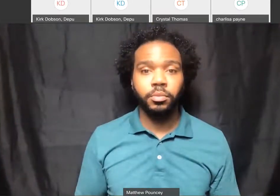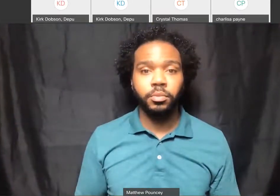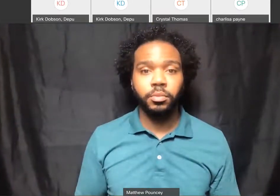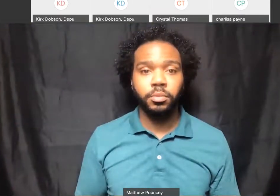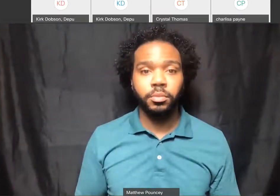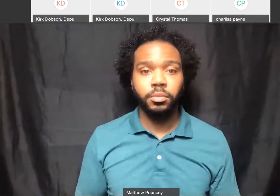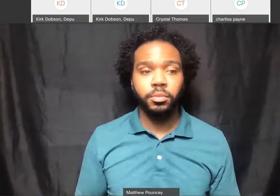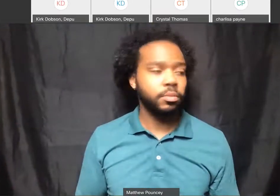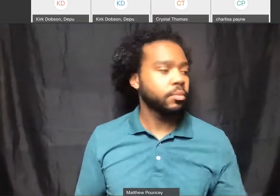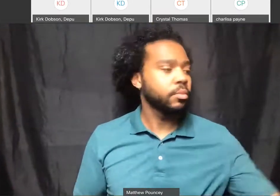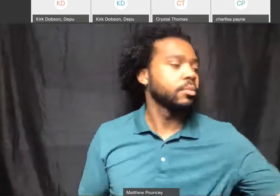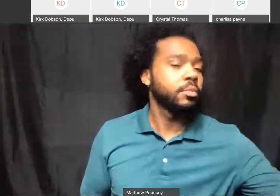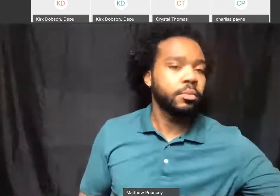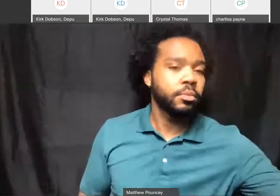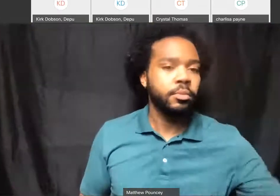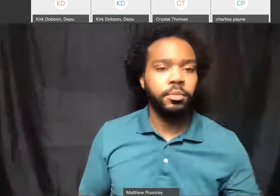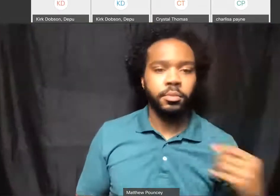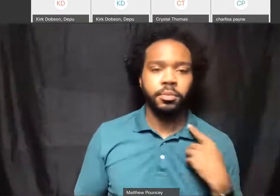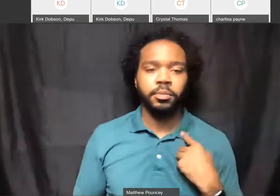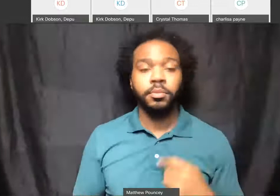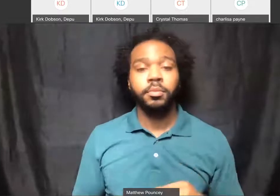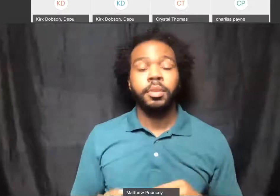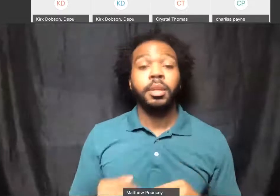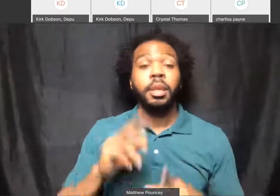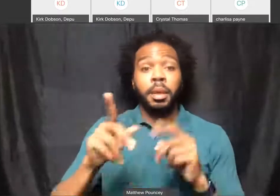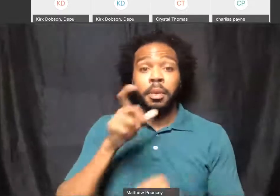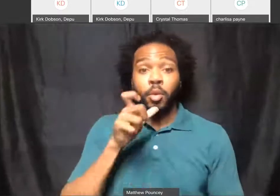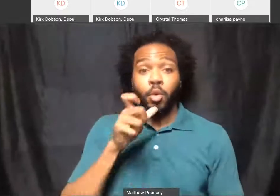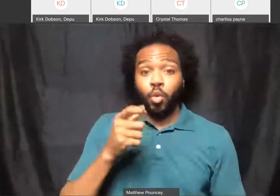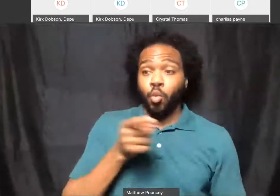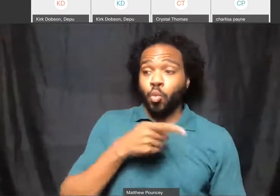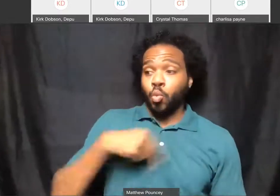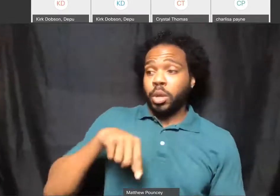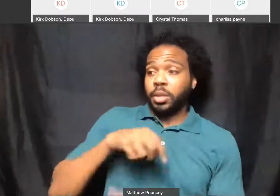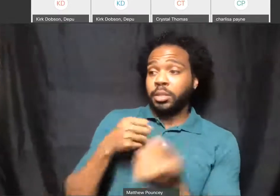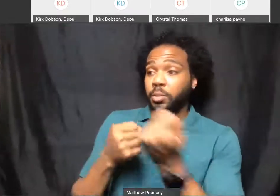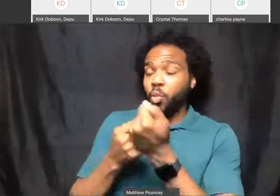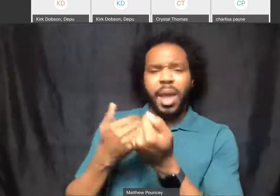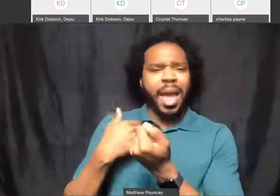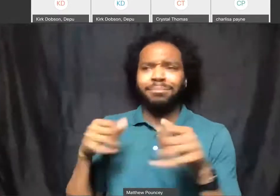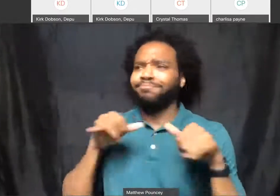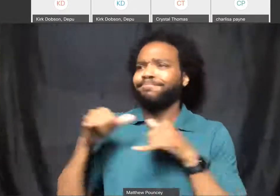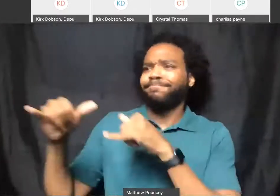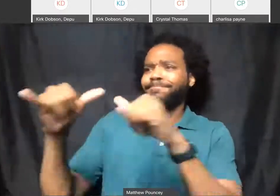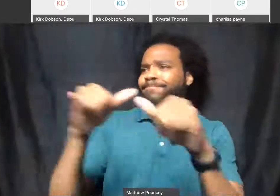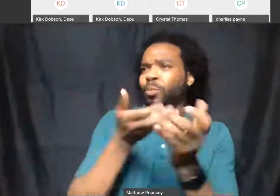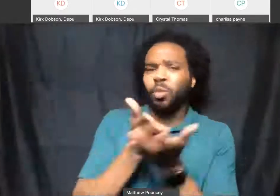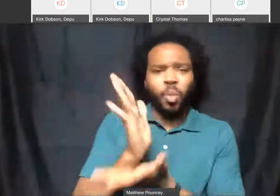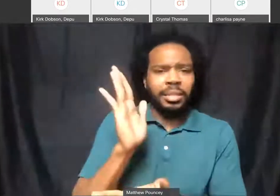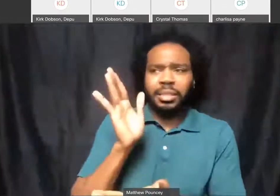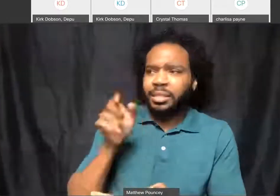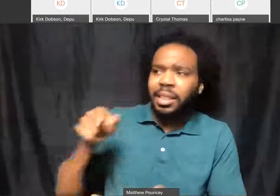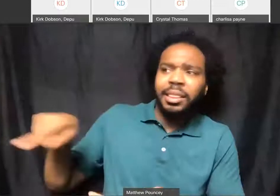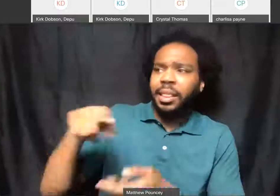the people we support have the same rights as every other district resident. They have the right to go into the community. They have the right to